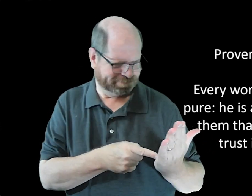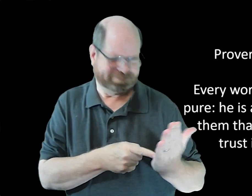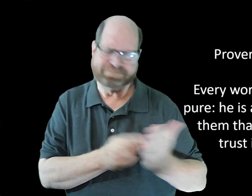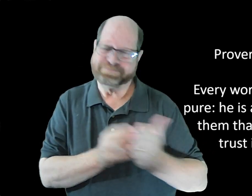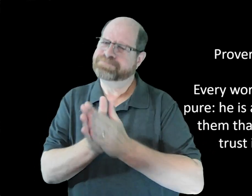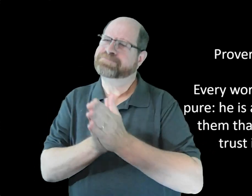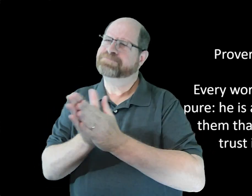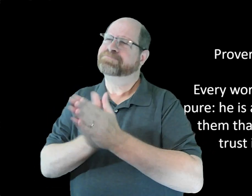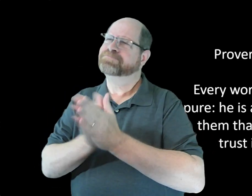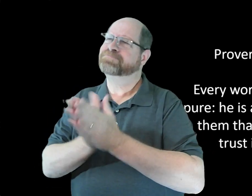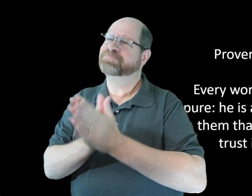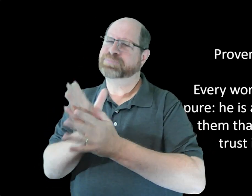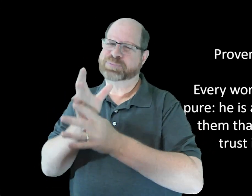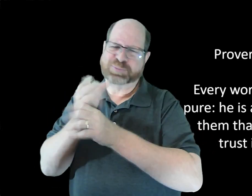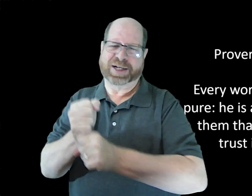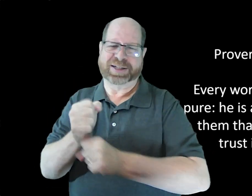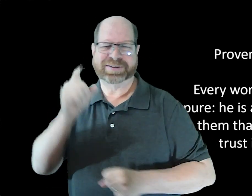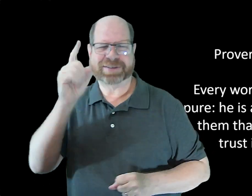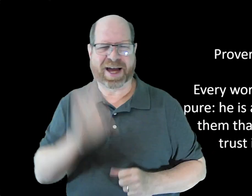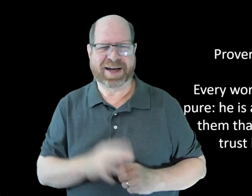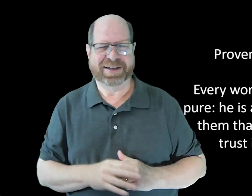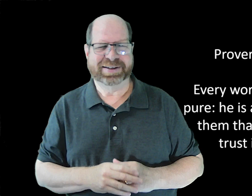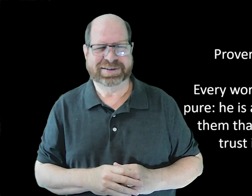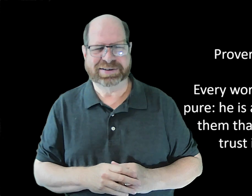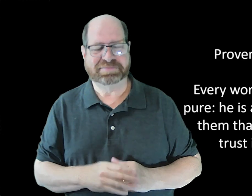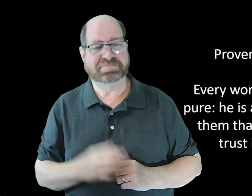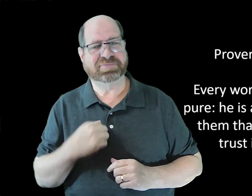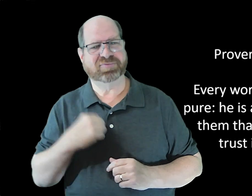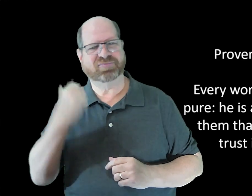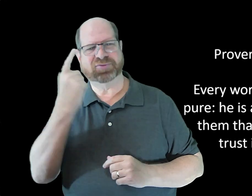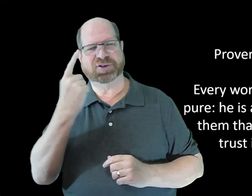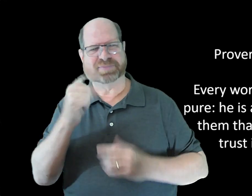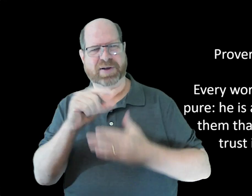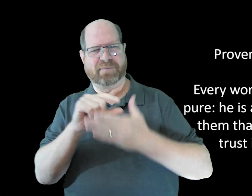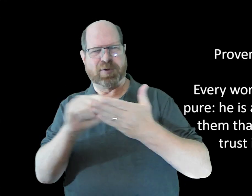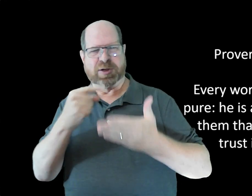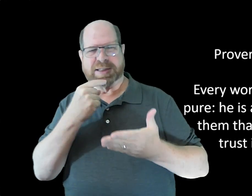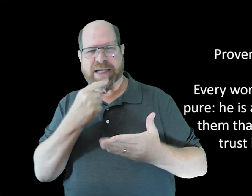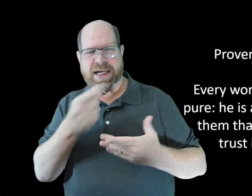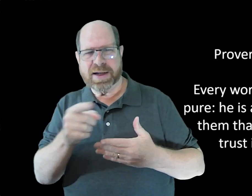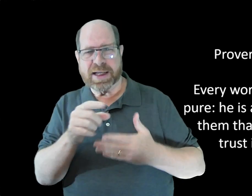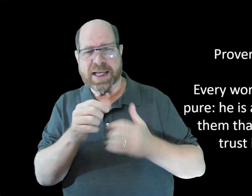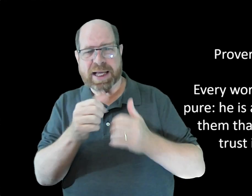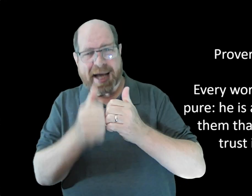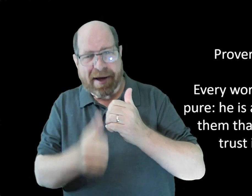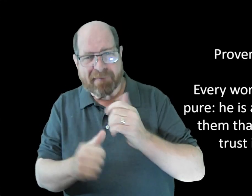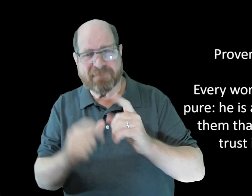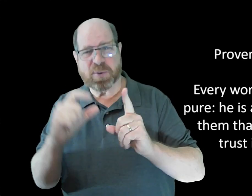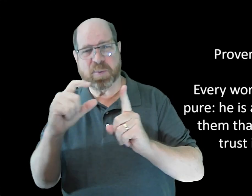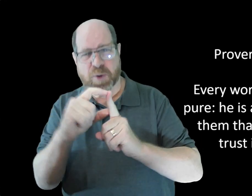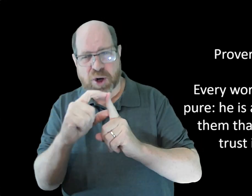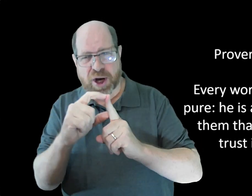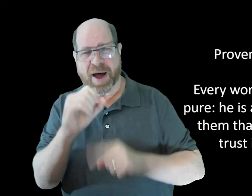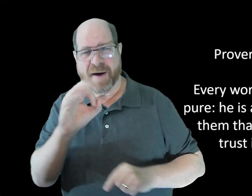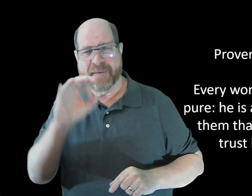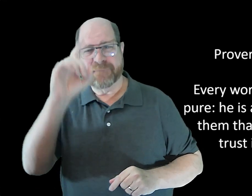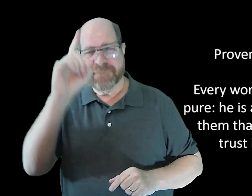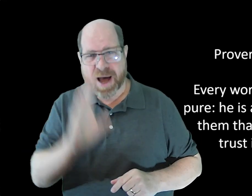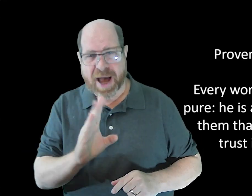nothing luxurious. And he bites the oats. The oats are brought to him, shown to him, and then are just destroyed. Navalny's